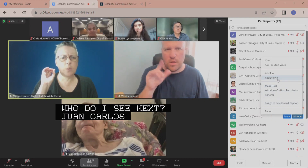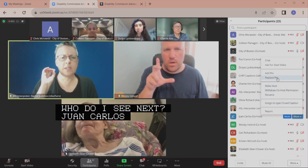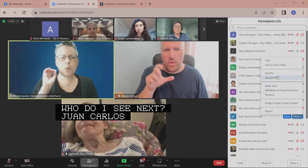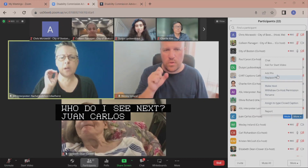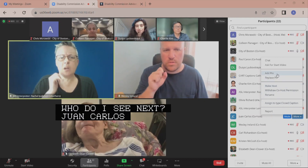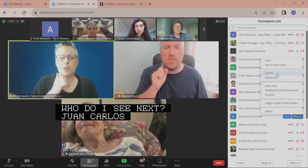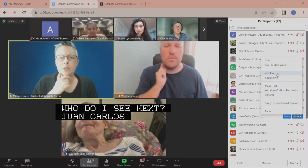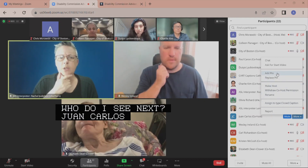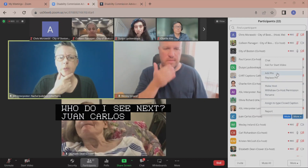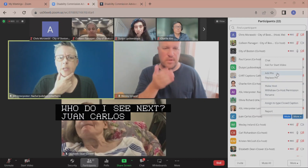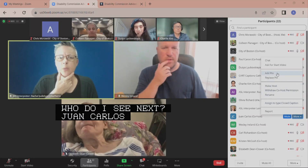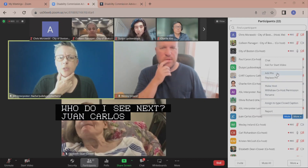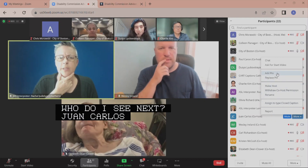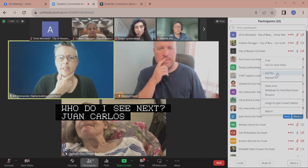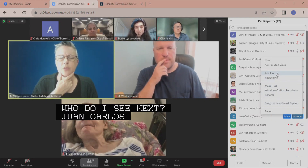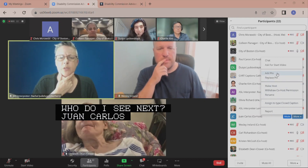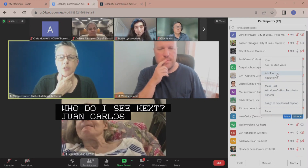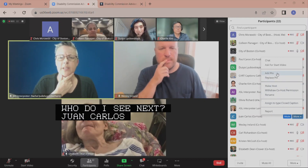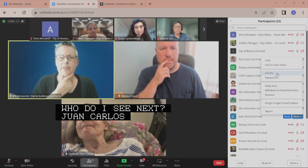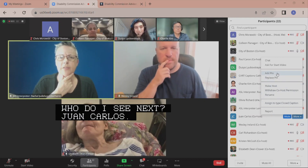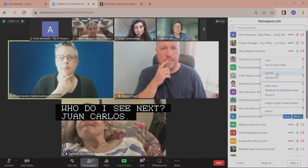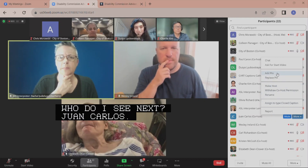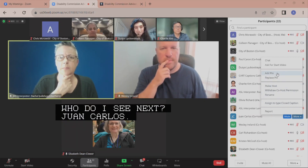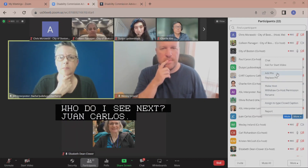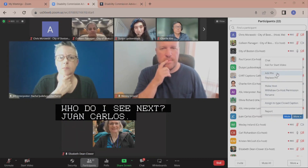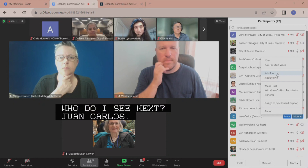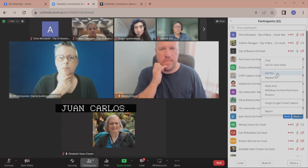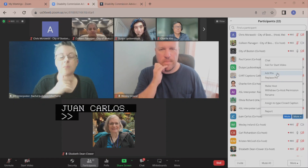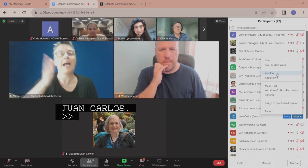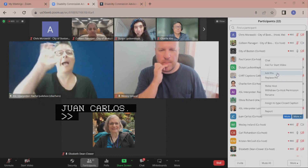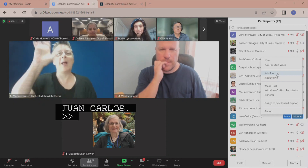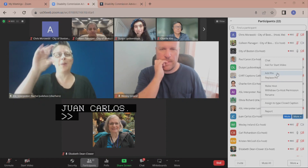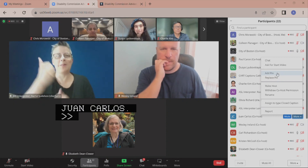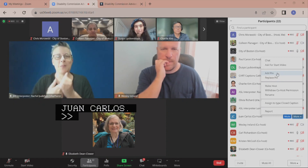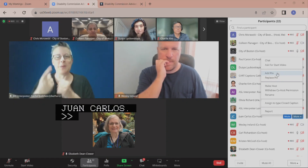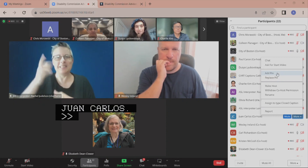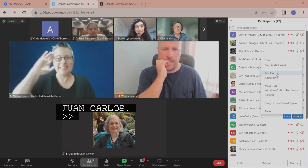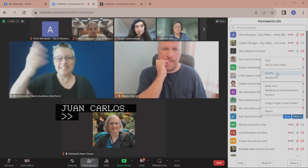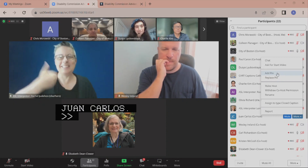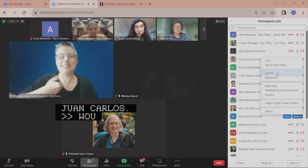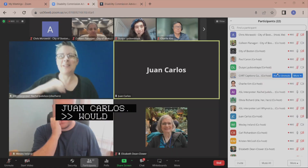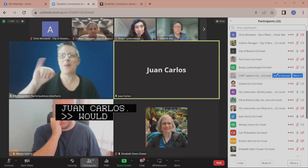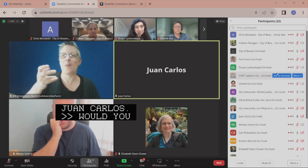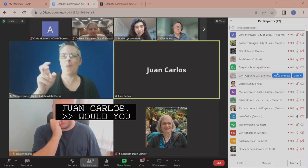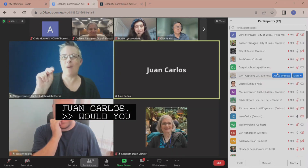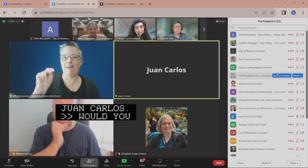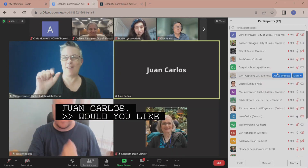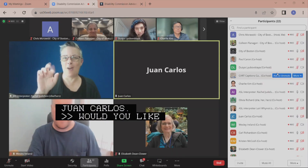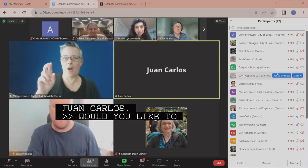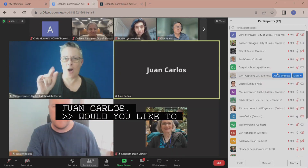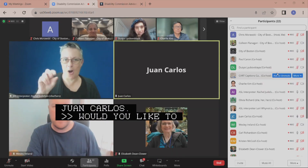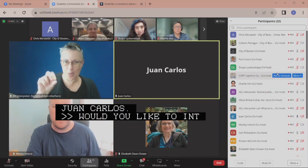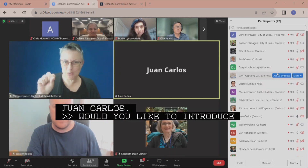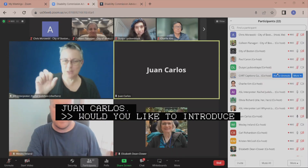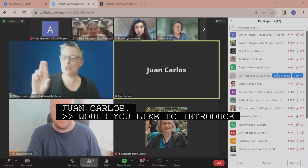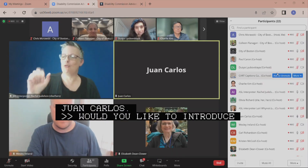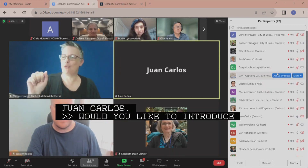This is Wes. Juan Carlos, are you here? Would you like to introduce yourself? Hello, everyone. This is Juan Carlos Ramirez